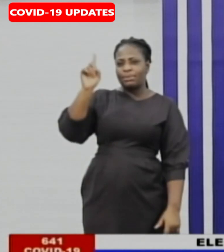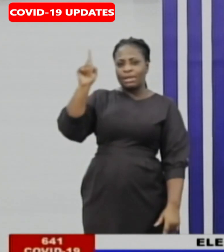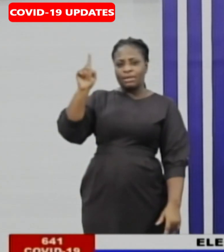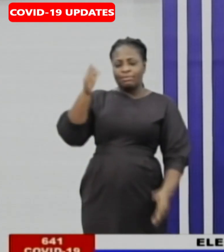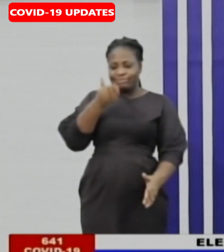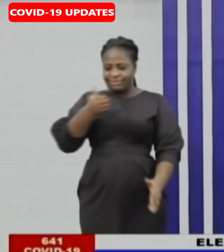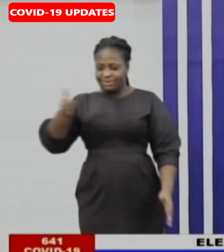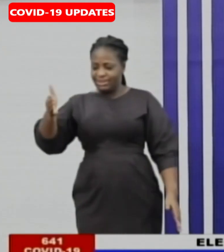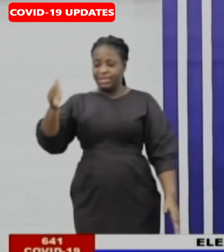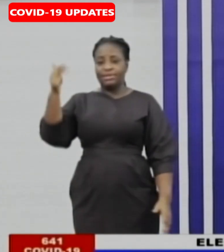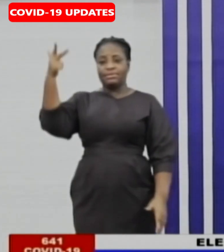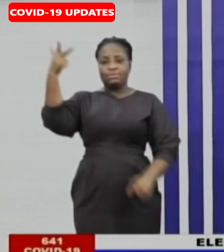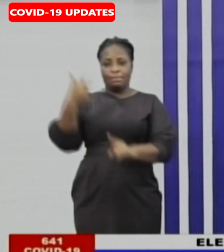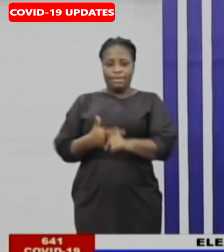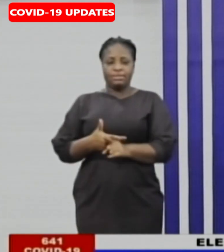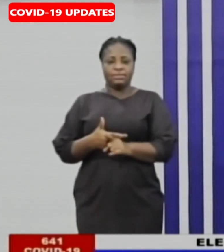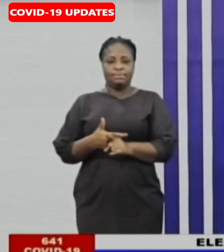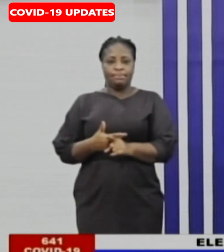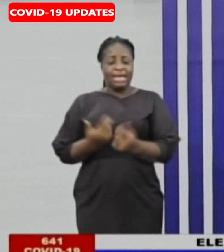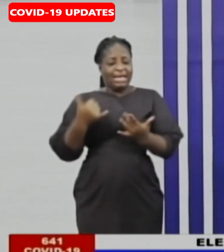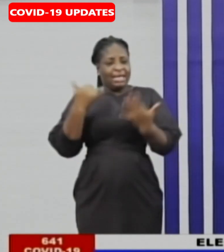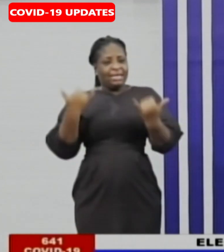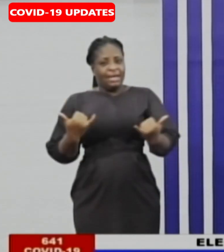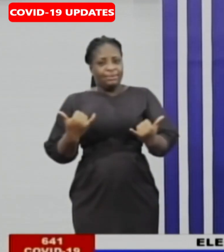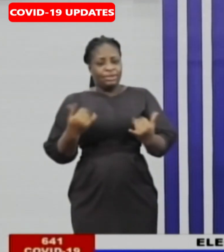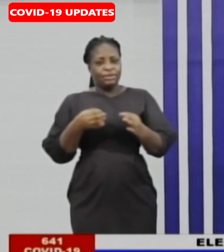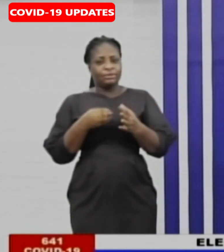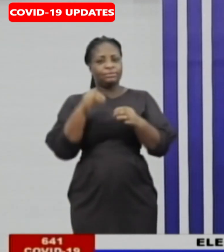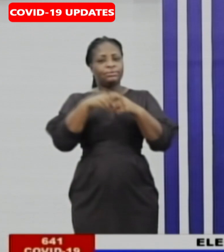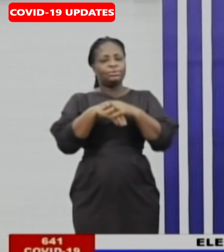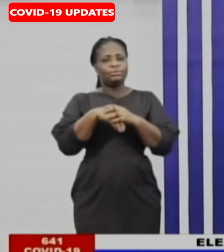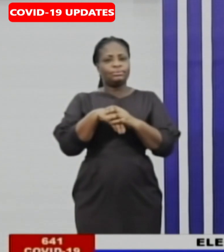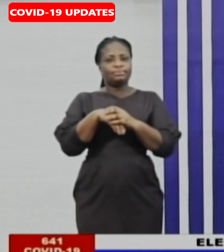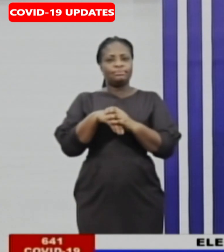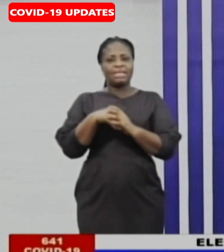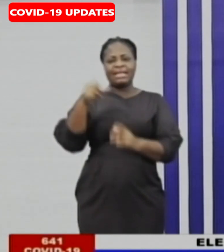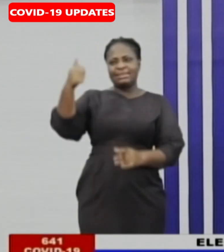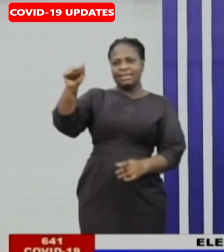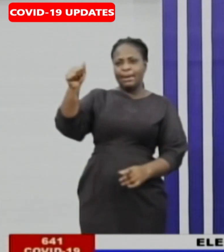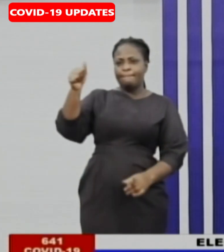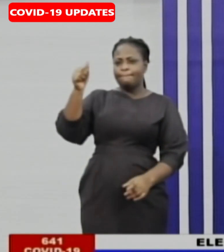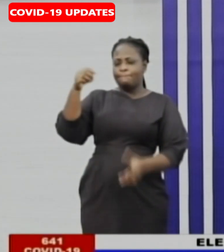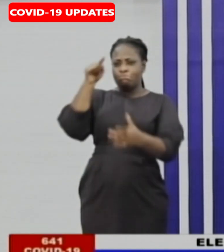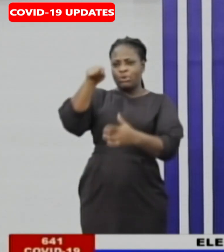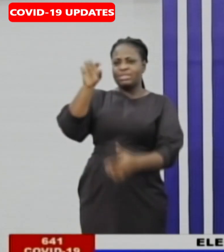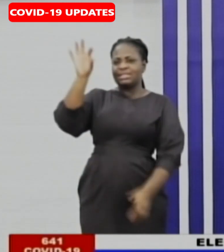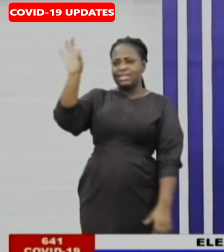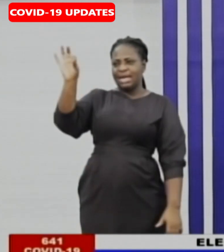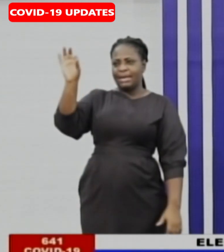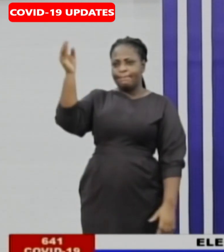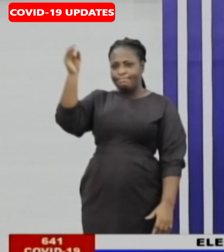3-month period. This comprises relief of about 10.9 million Ghana cedis per